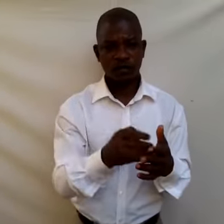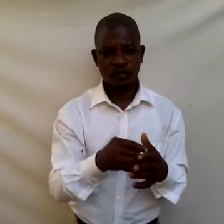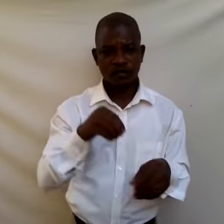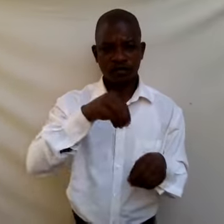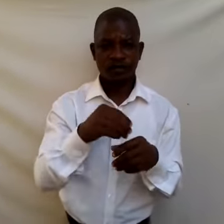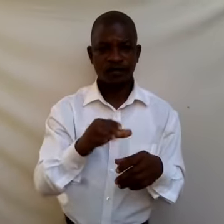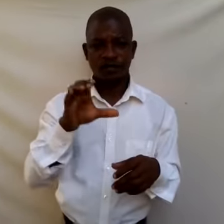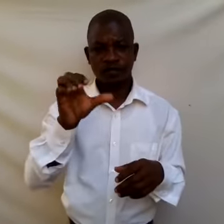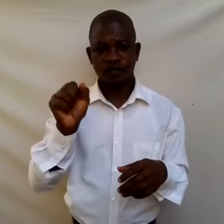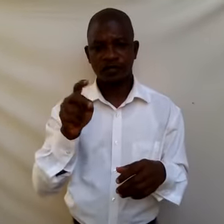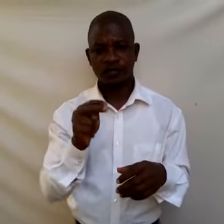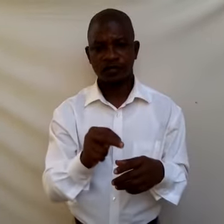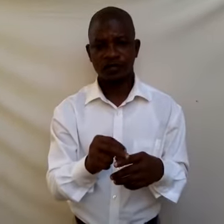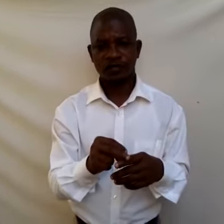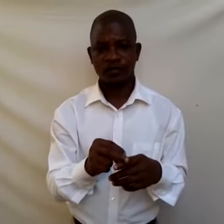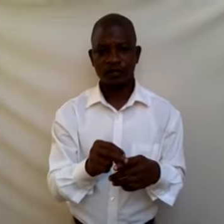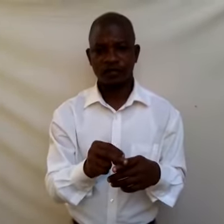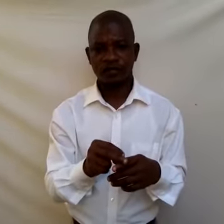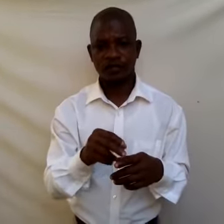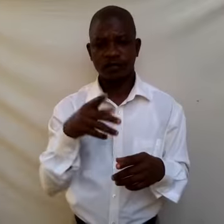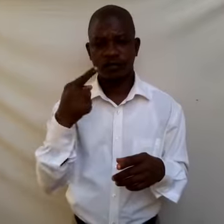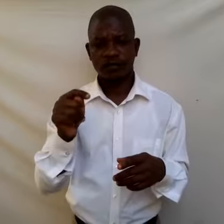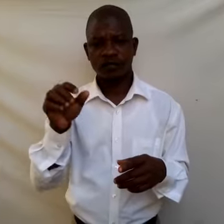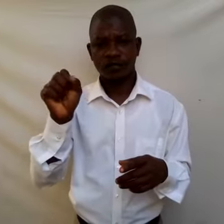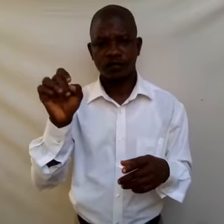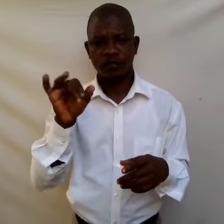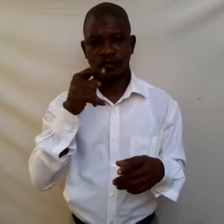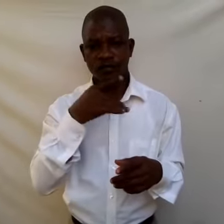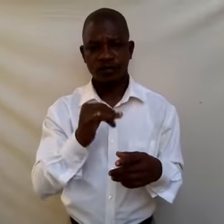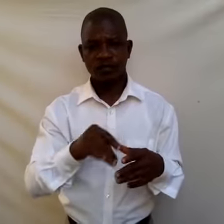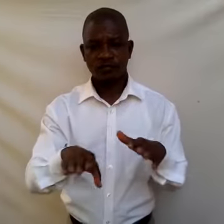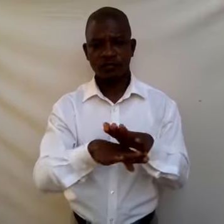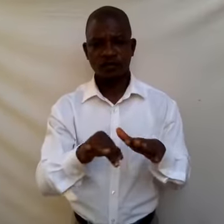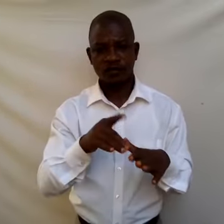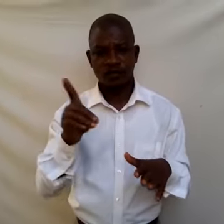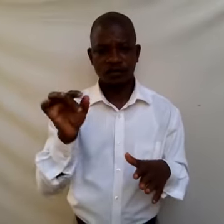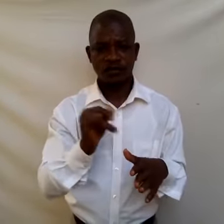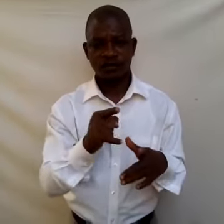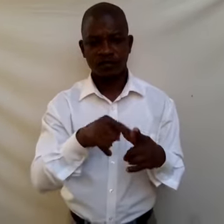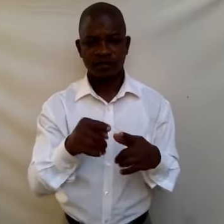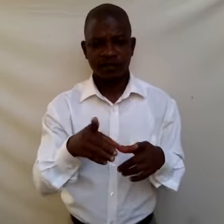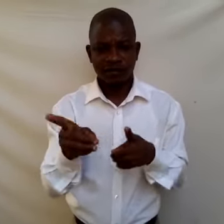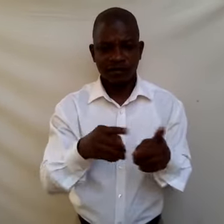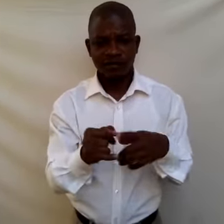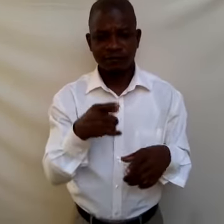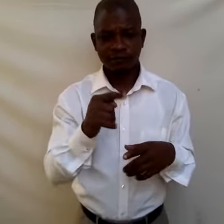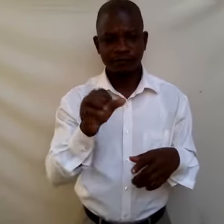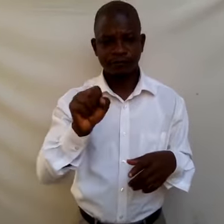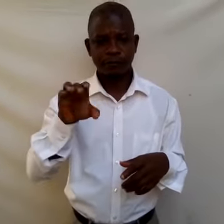Indicate the scale below the diagram to determine the scale